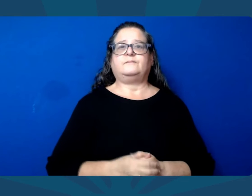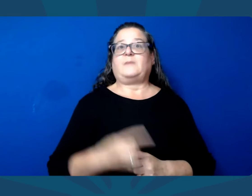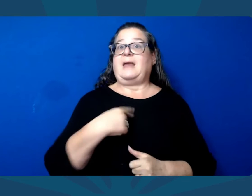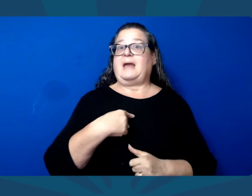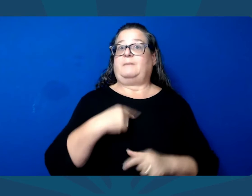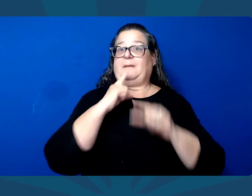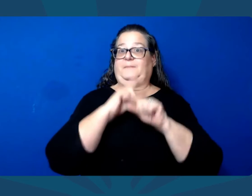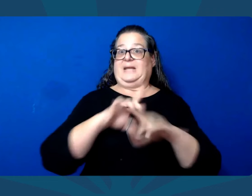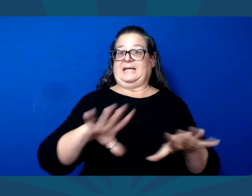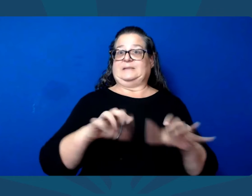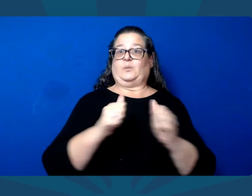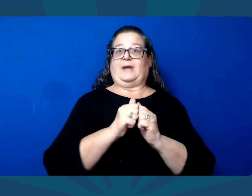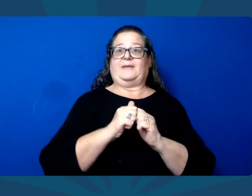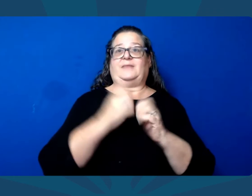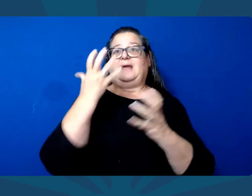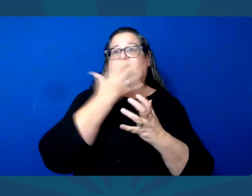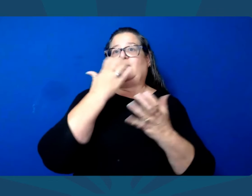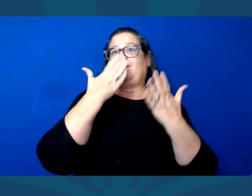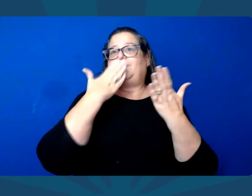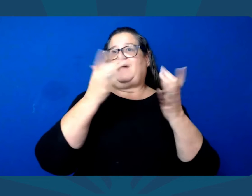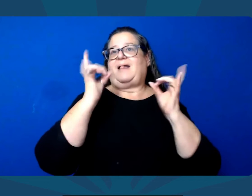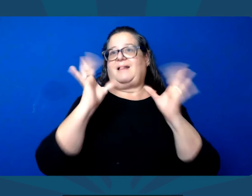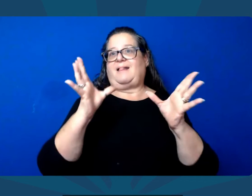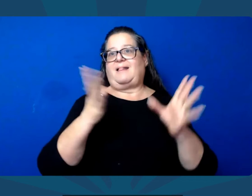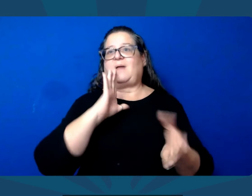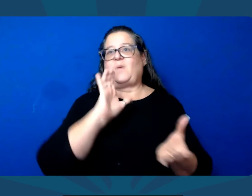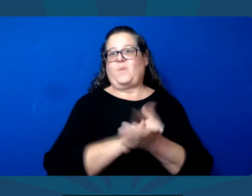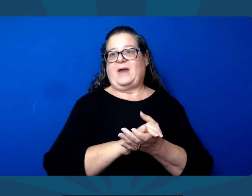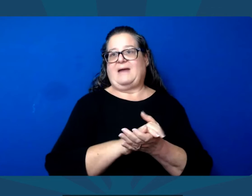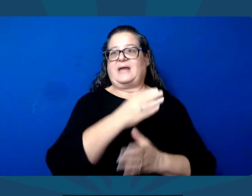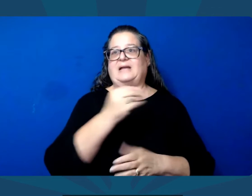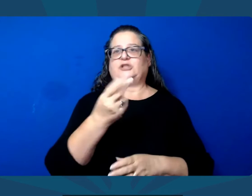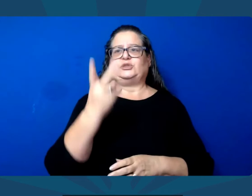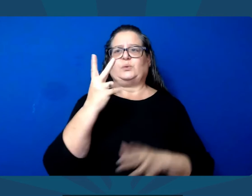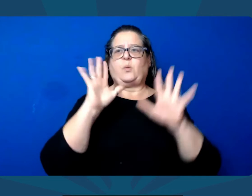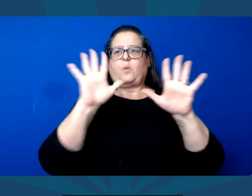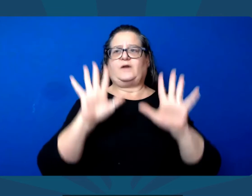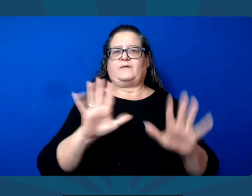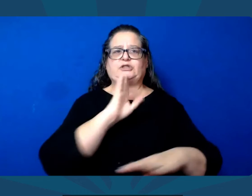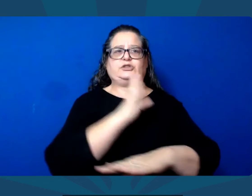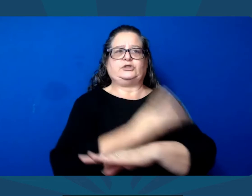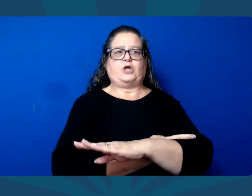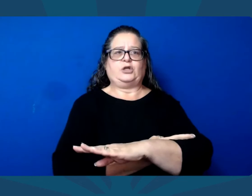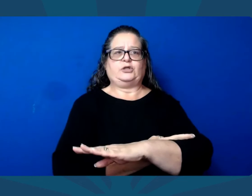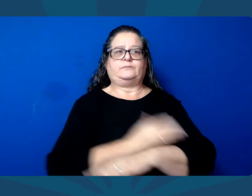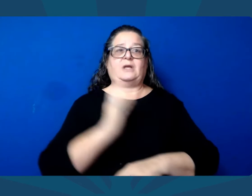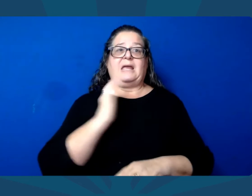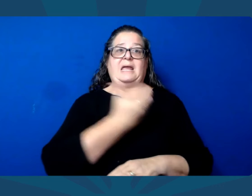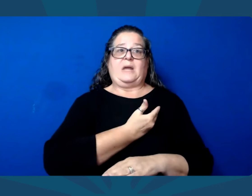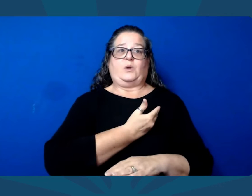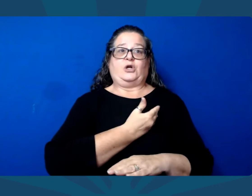enforcing our immigration laws, and more. I'm blessed with an incredible wife and 2